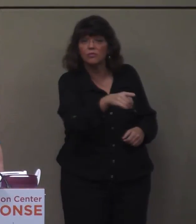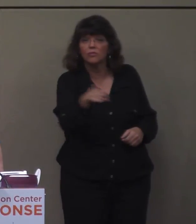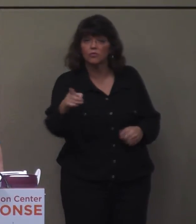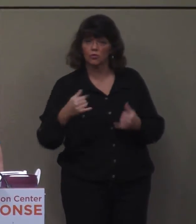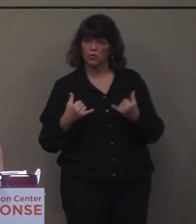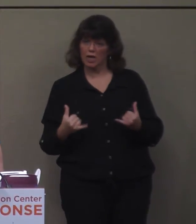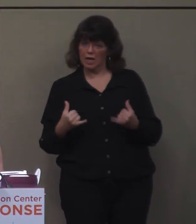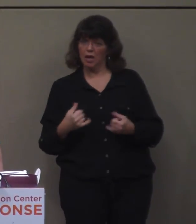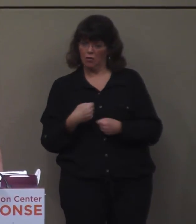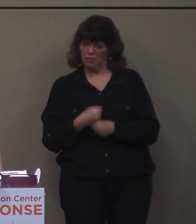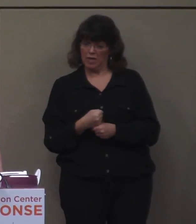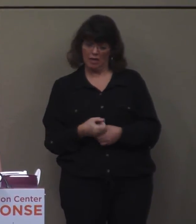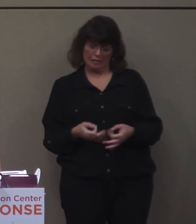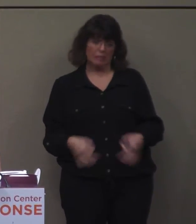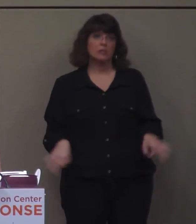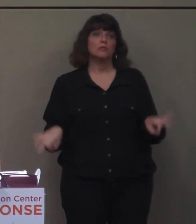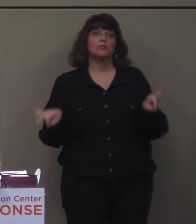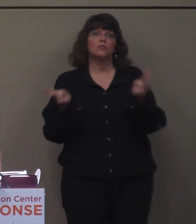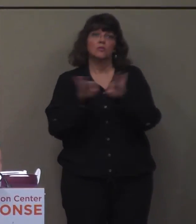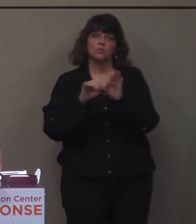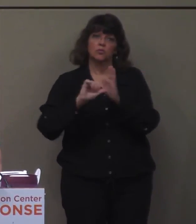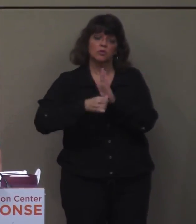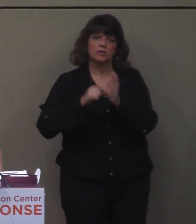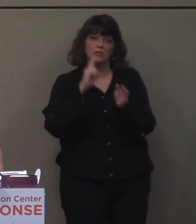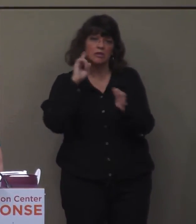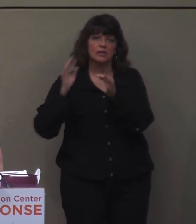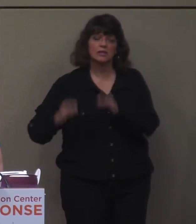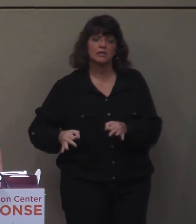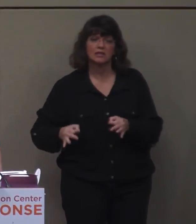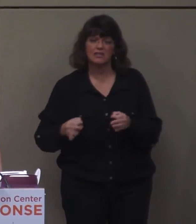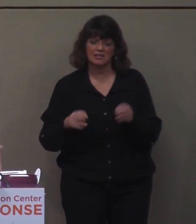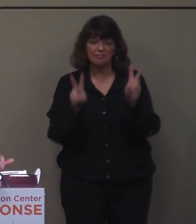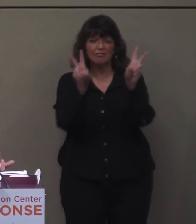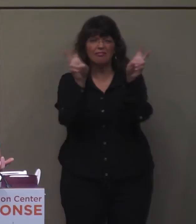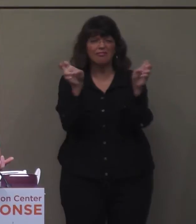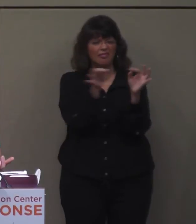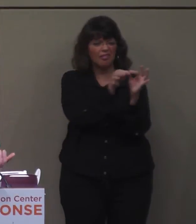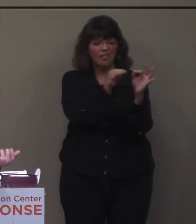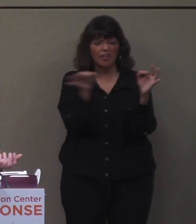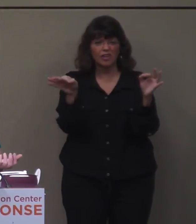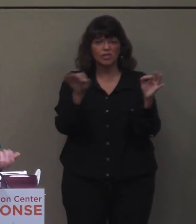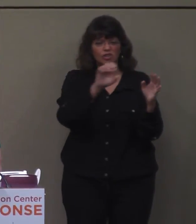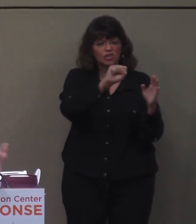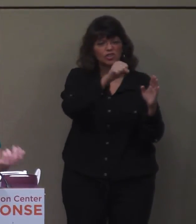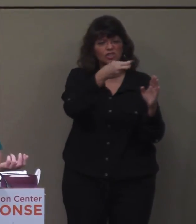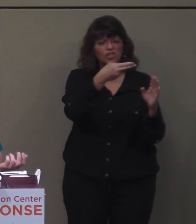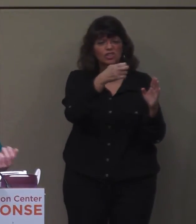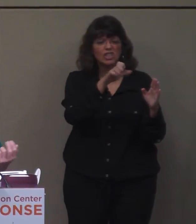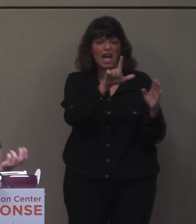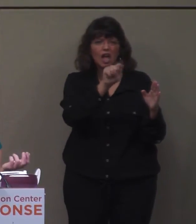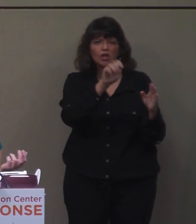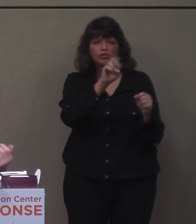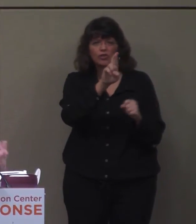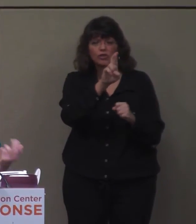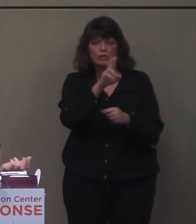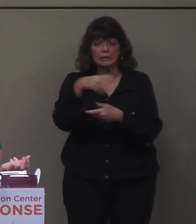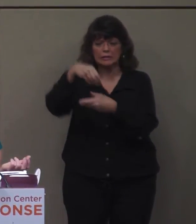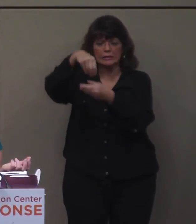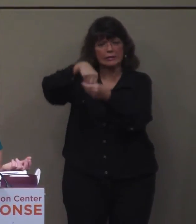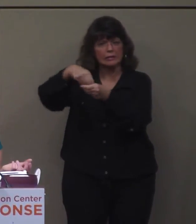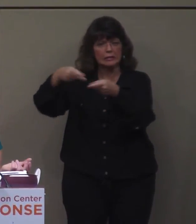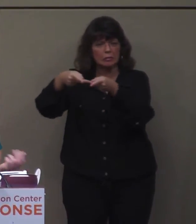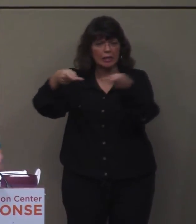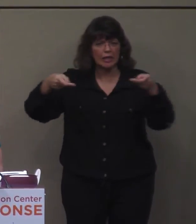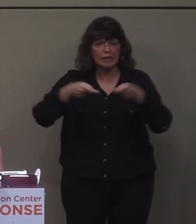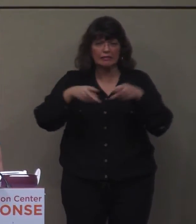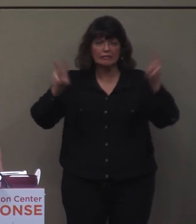For example, how are you responding to the shelter in place? How are you handling being stuck in the house with maybe your siblings and your parents and you're driving each